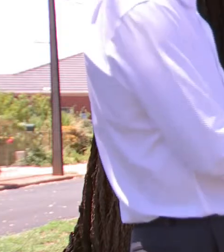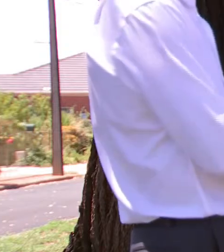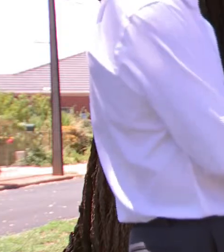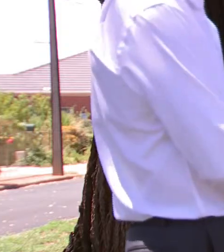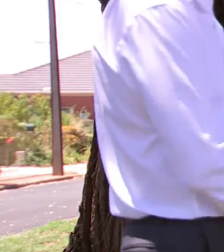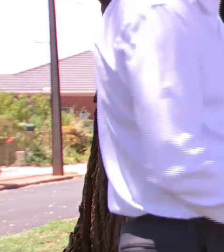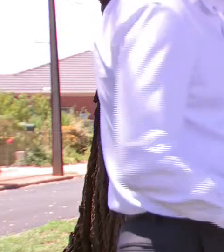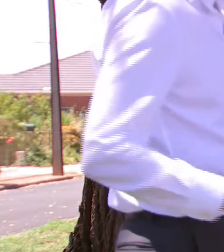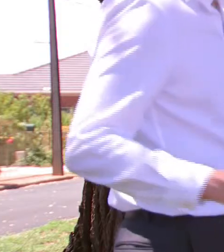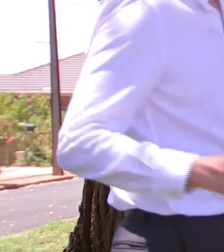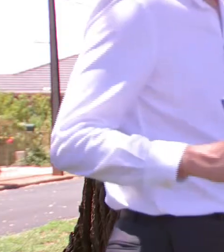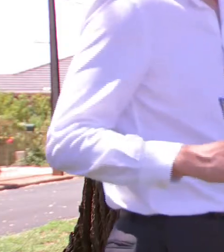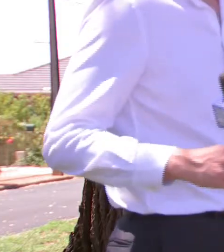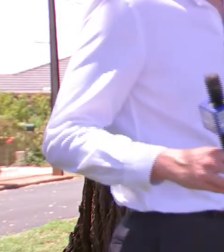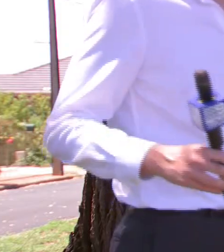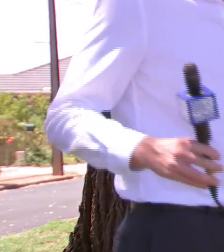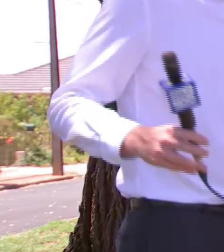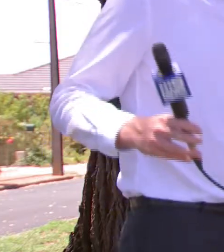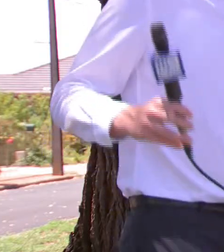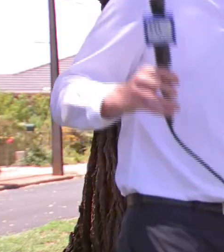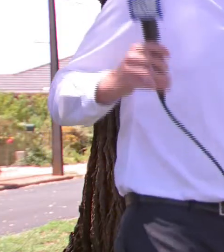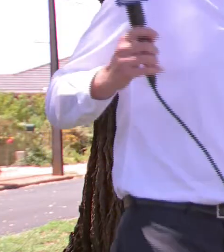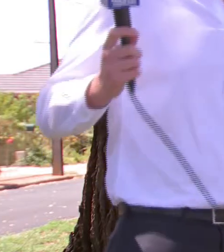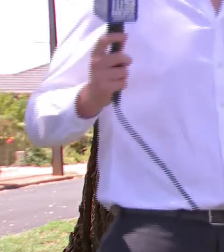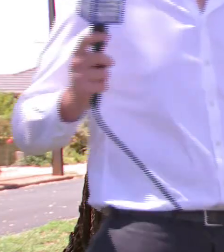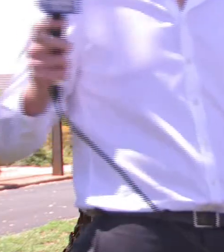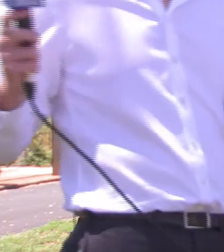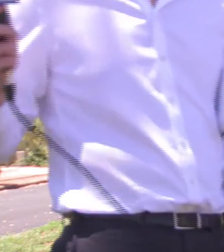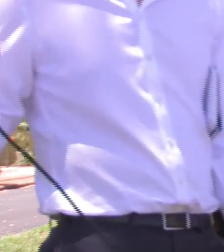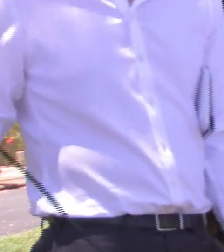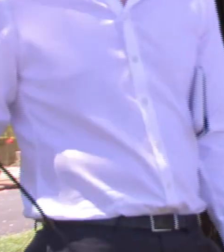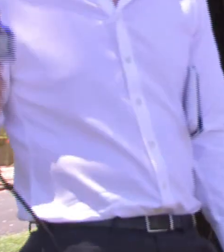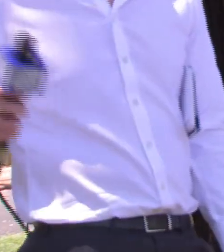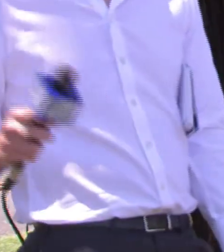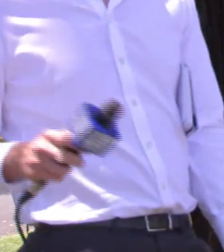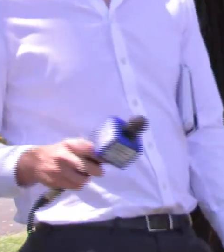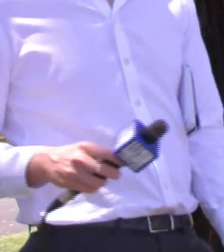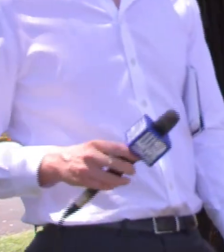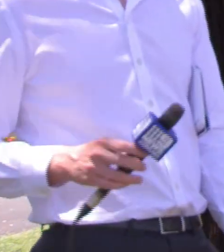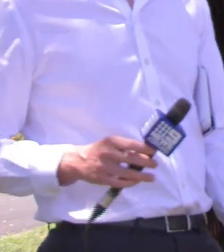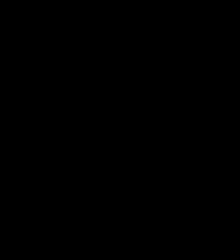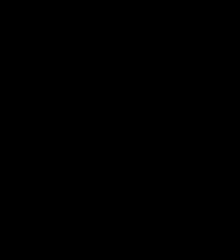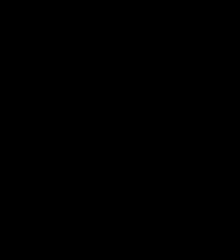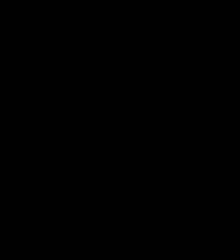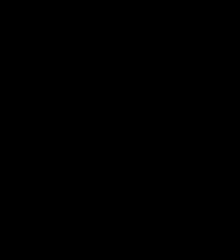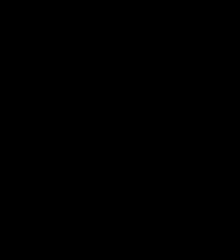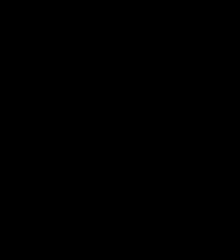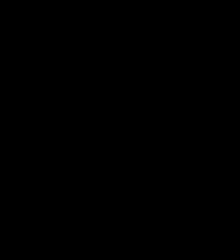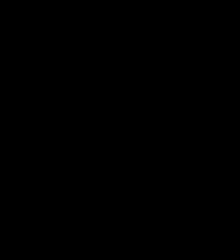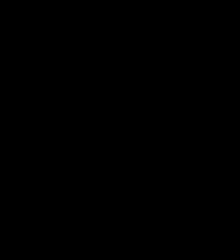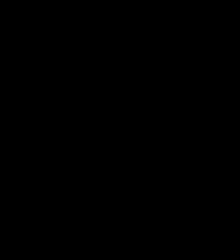Not all of it needs to be done immediately, so I think... Clearly you don't go to